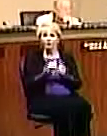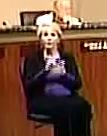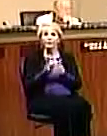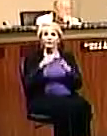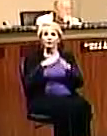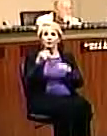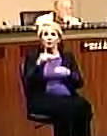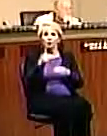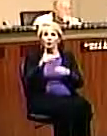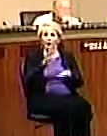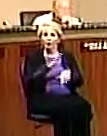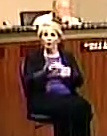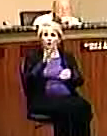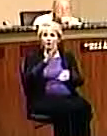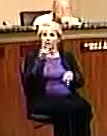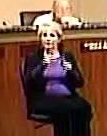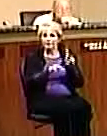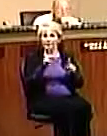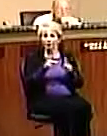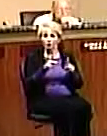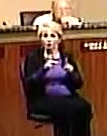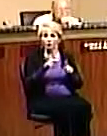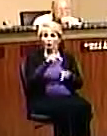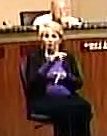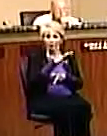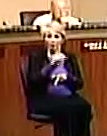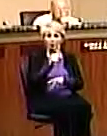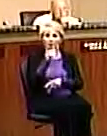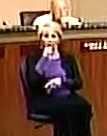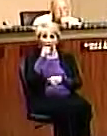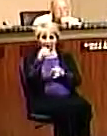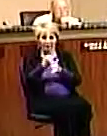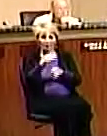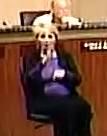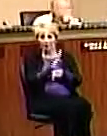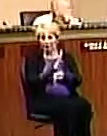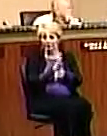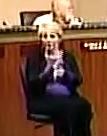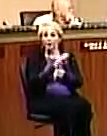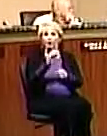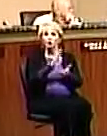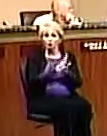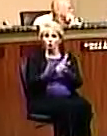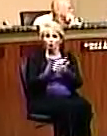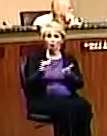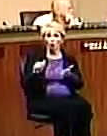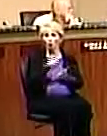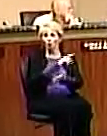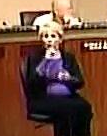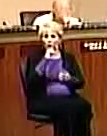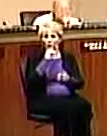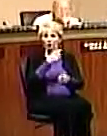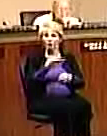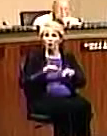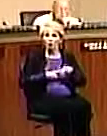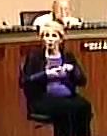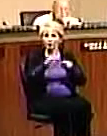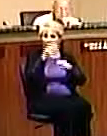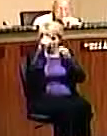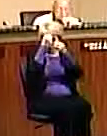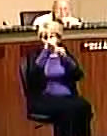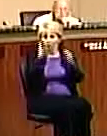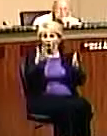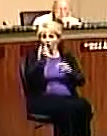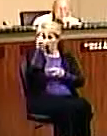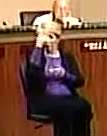city of Morganton calls upon its citizens, public and private institutions, businesses, and schools to recommit to increasing awareness and